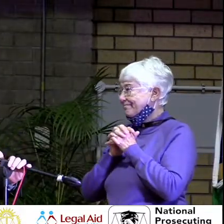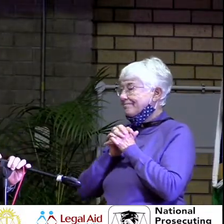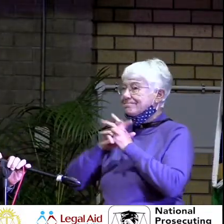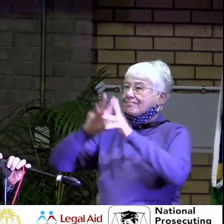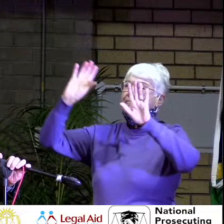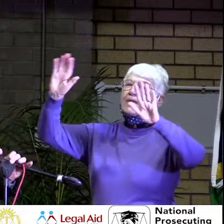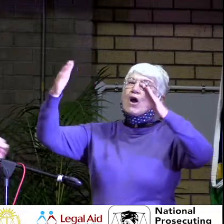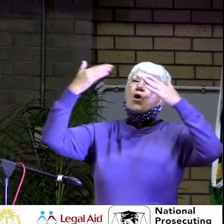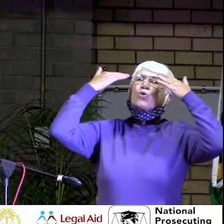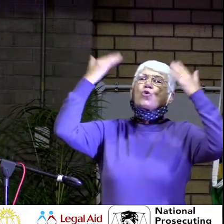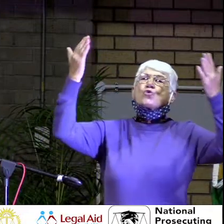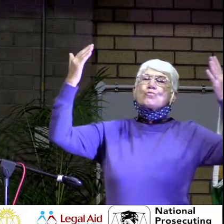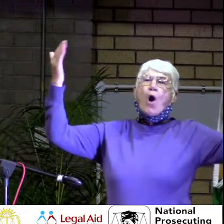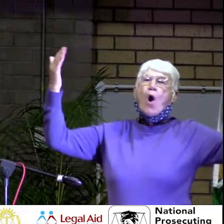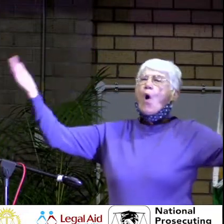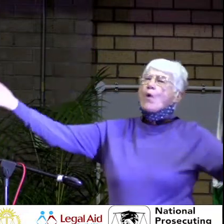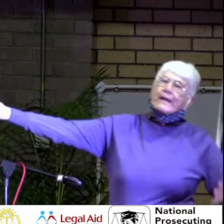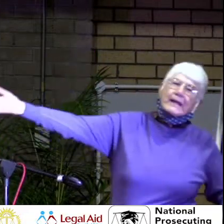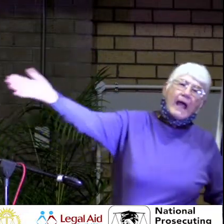Goeiemôre almal.